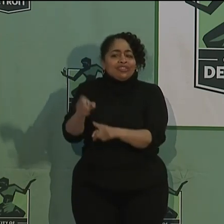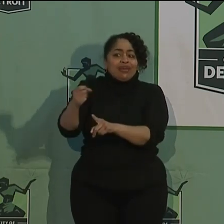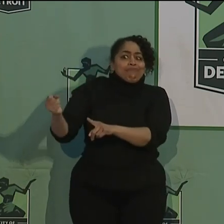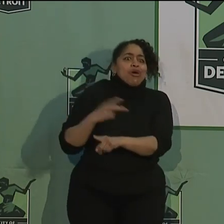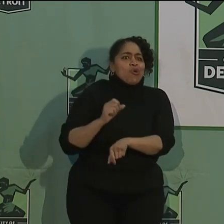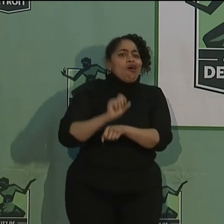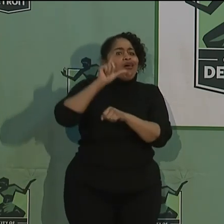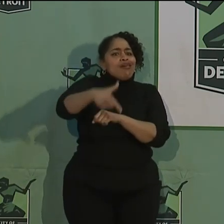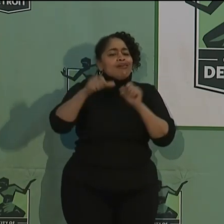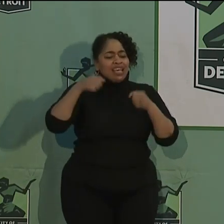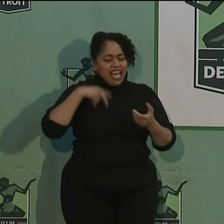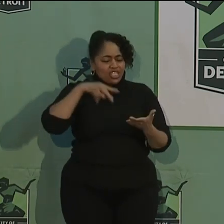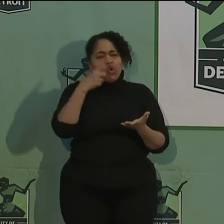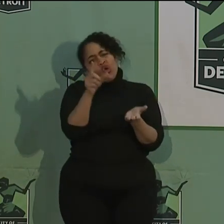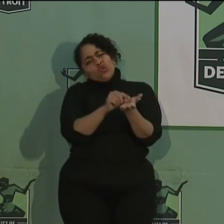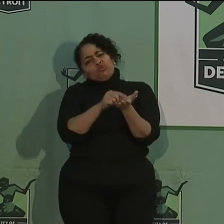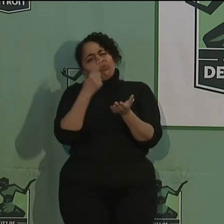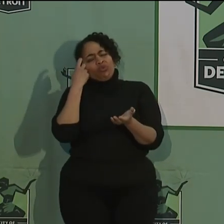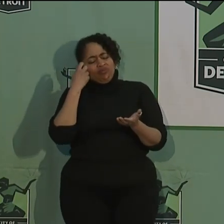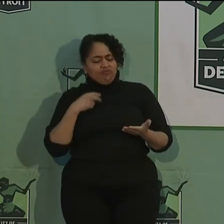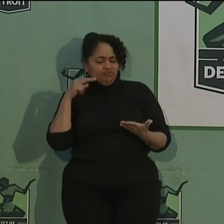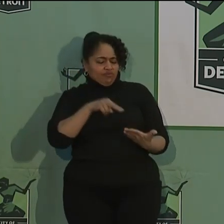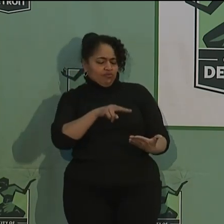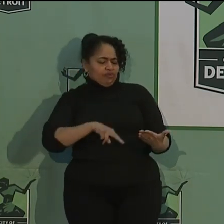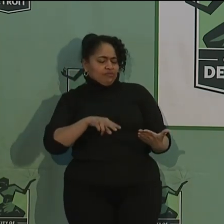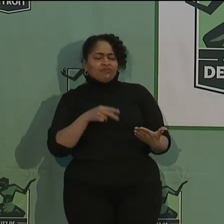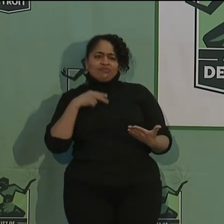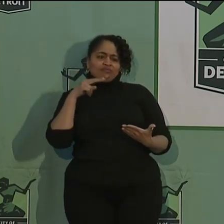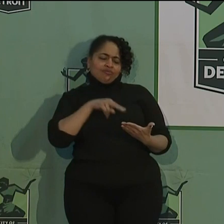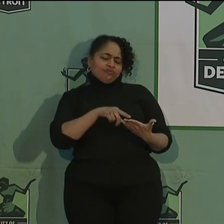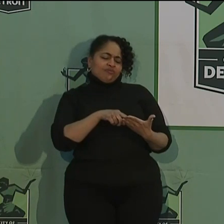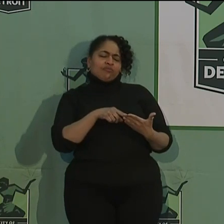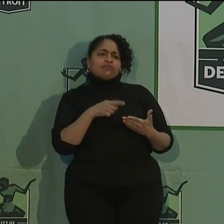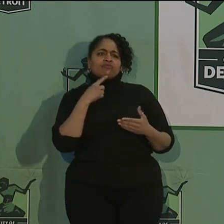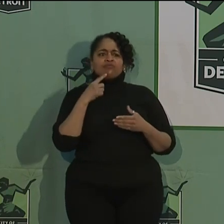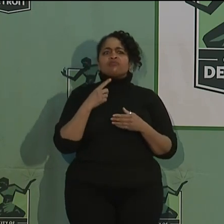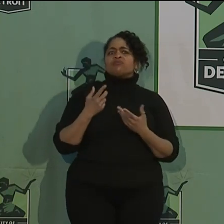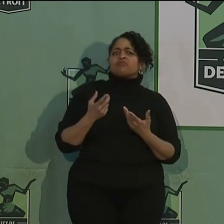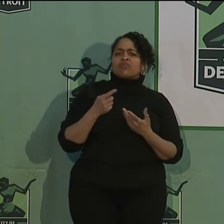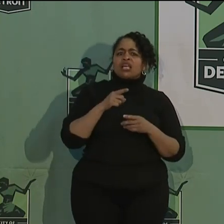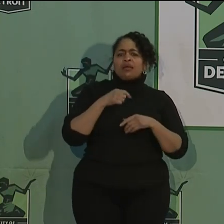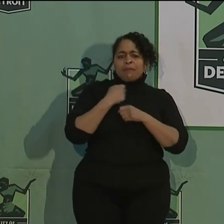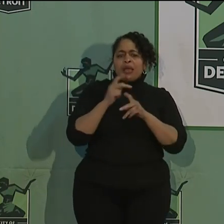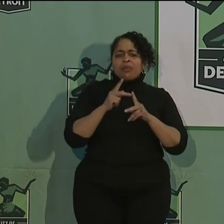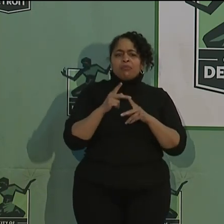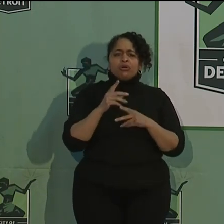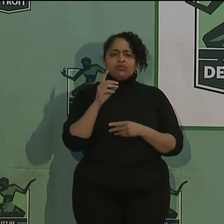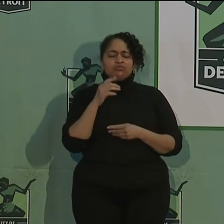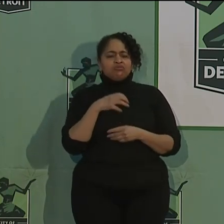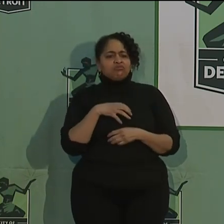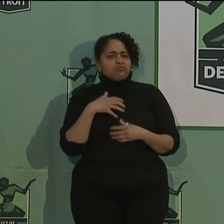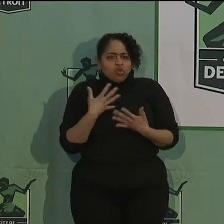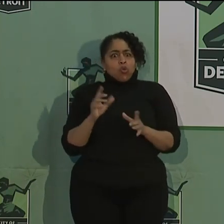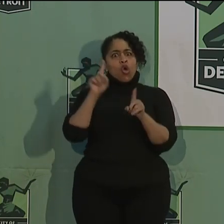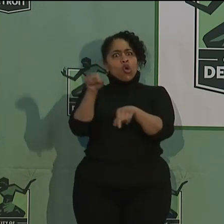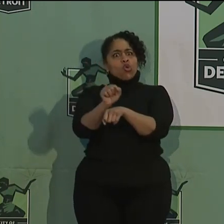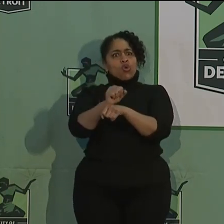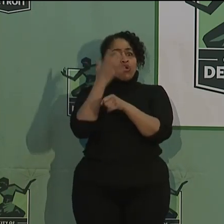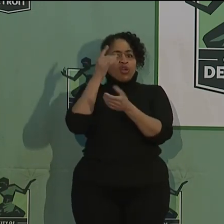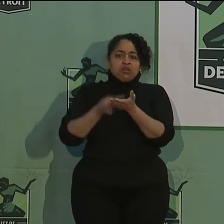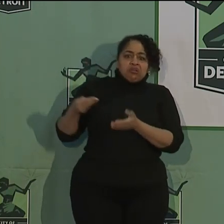one of the newspapers here did a critical editorial saying it discourages people from looking for work because you're paying them the